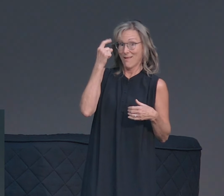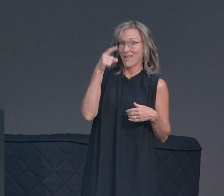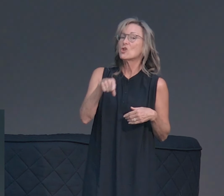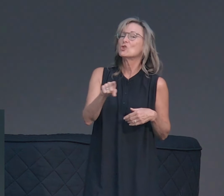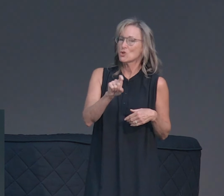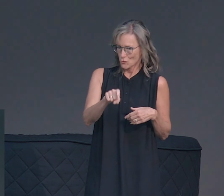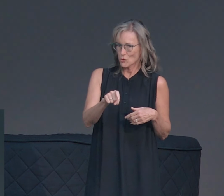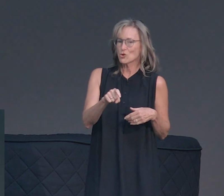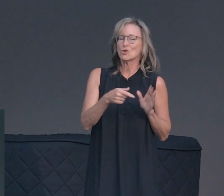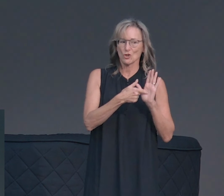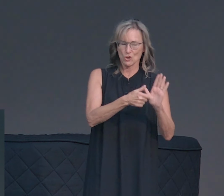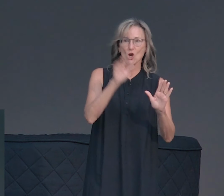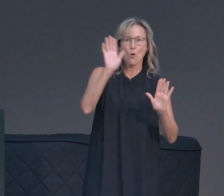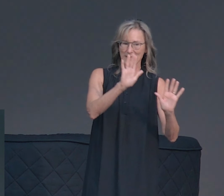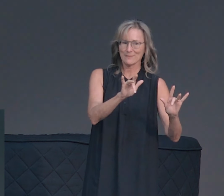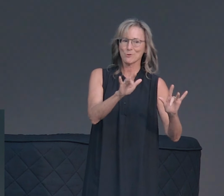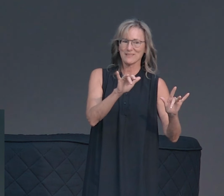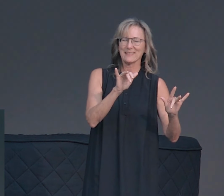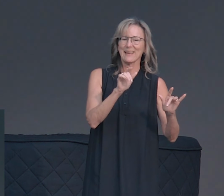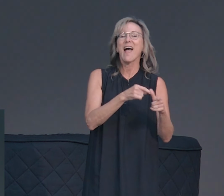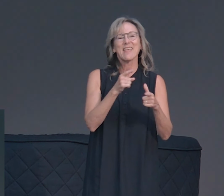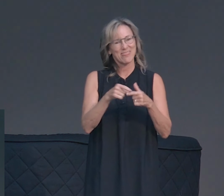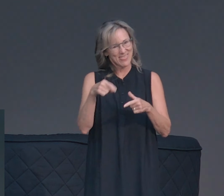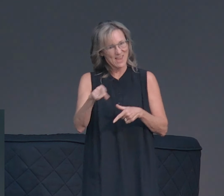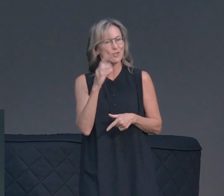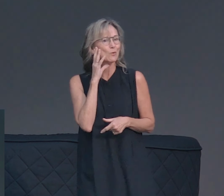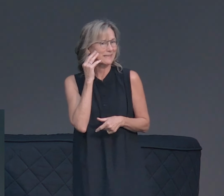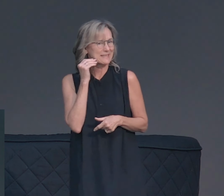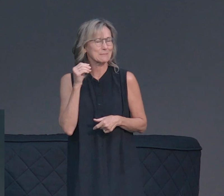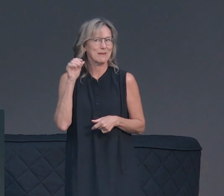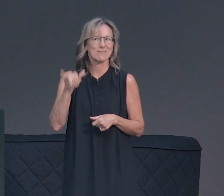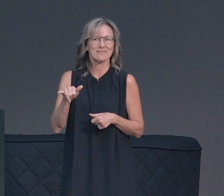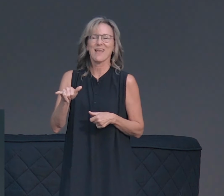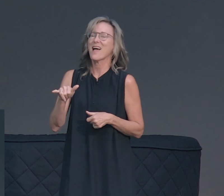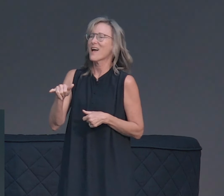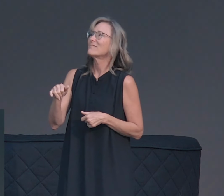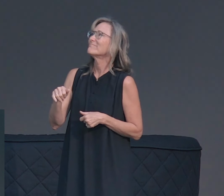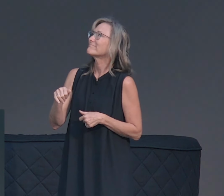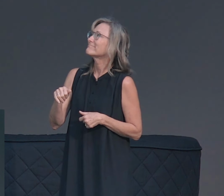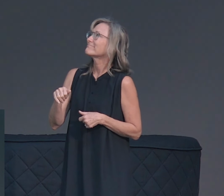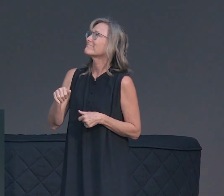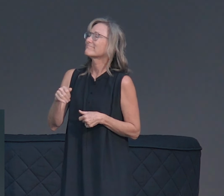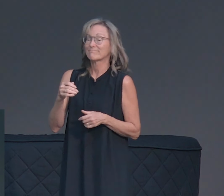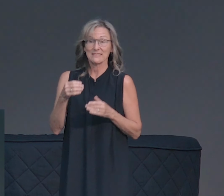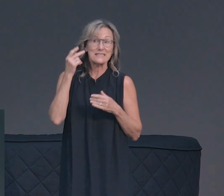Second, seeing God leads to happiness. Seeing God leads to happiness.